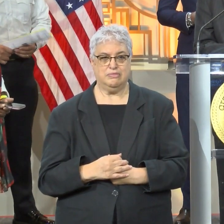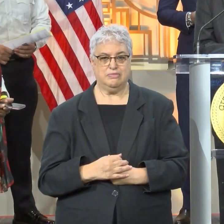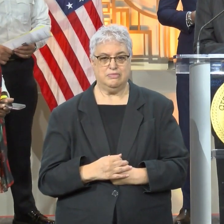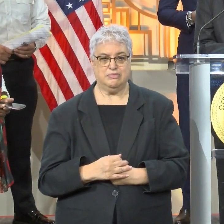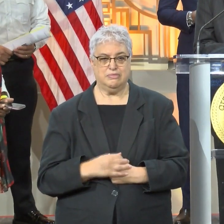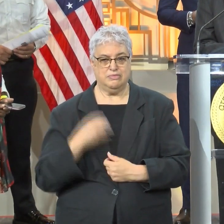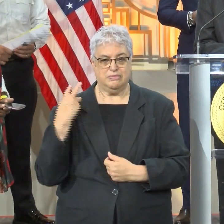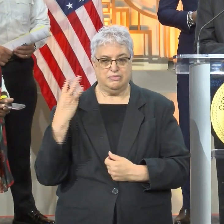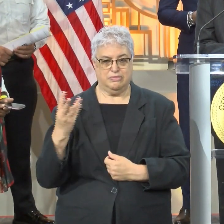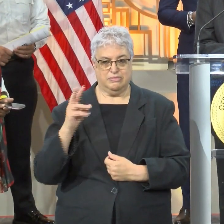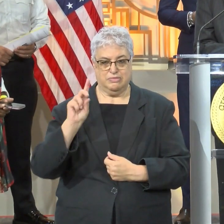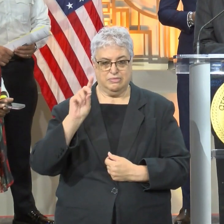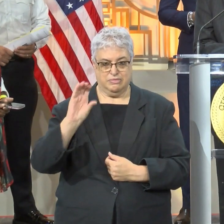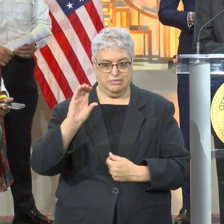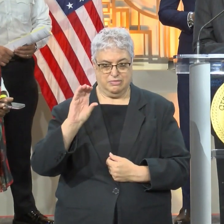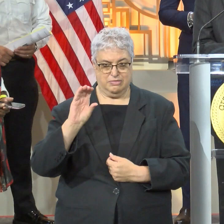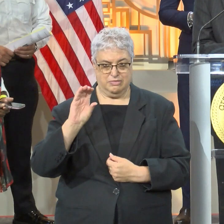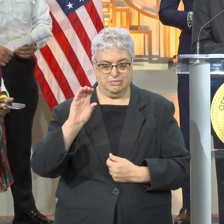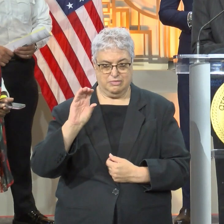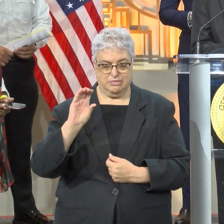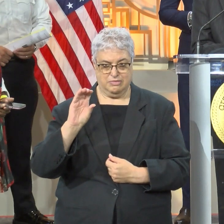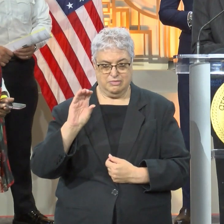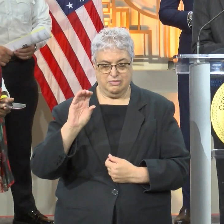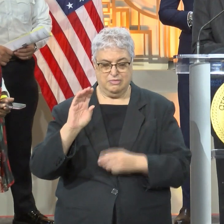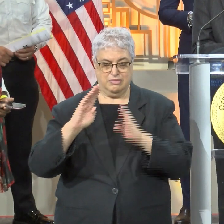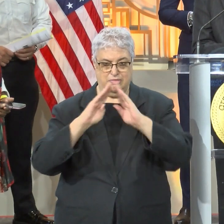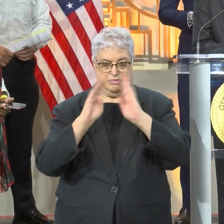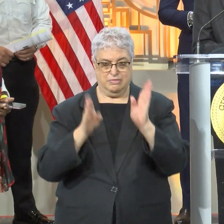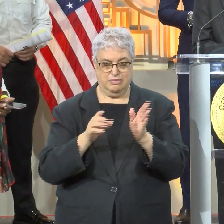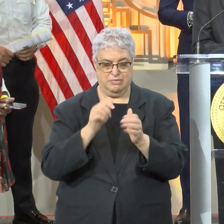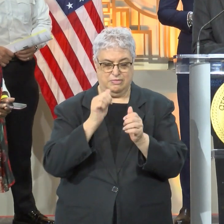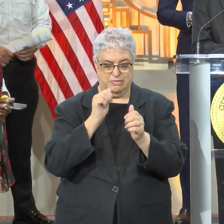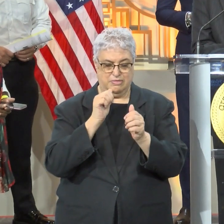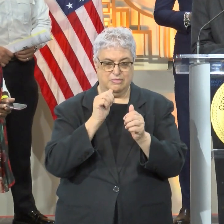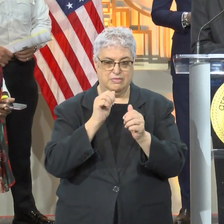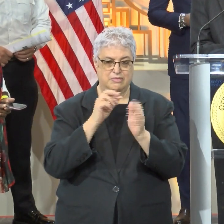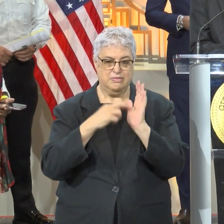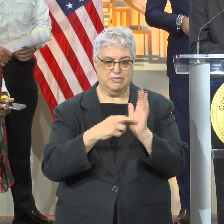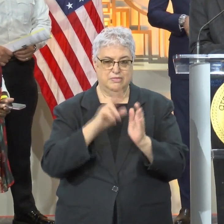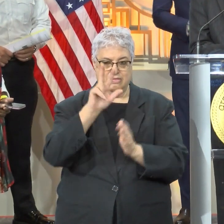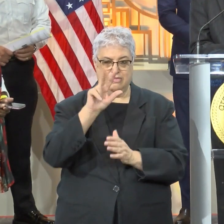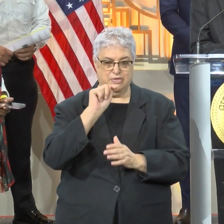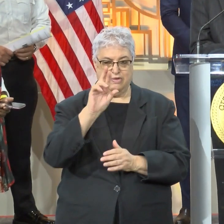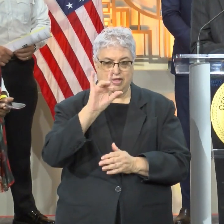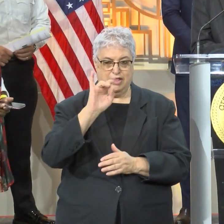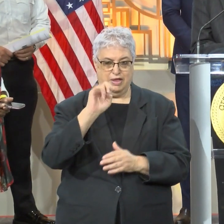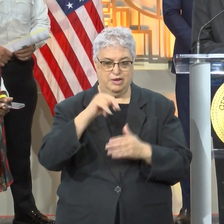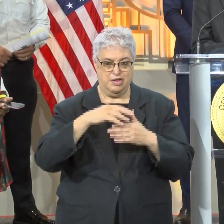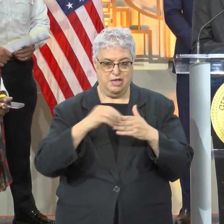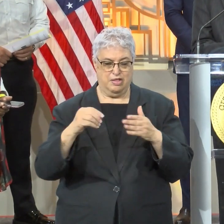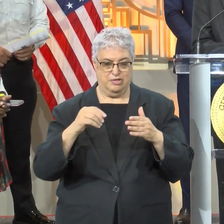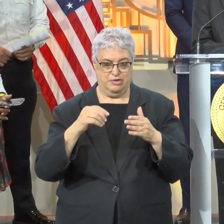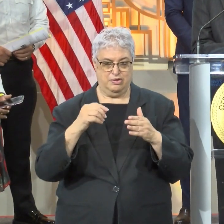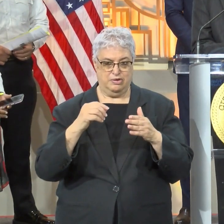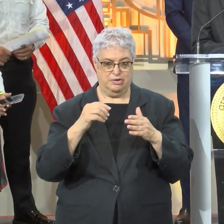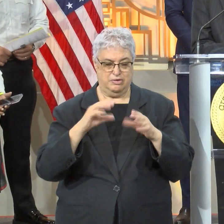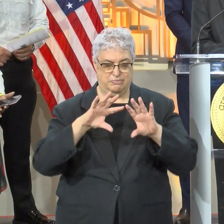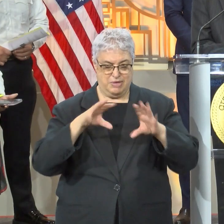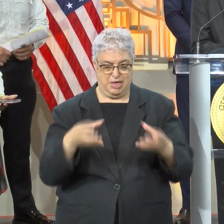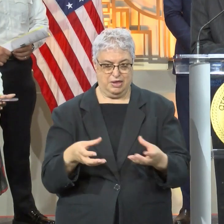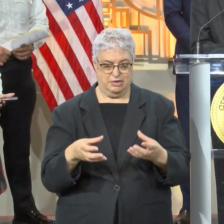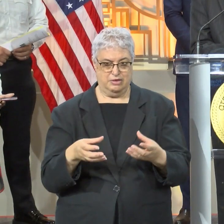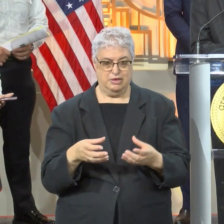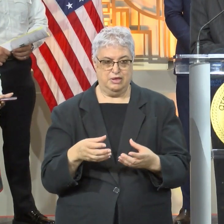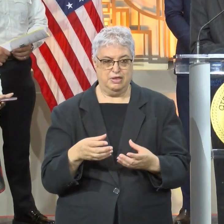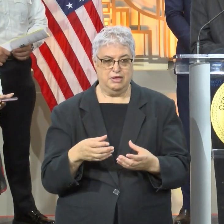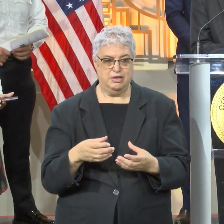in Washington, D.C., the House has passed a $3 trillion plus package. It includes